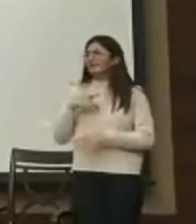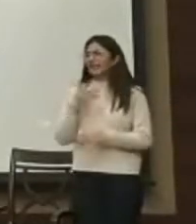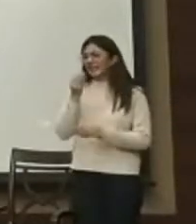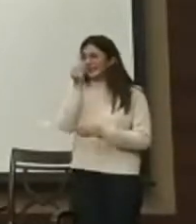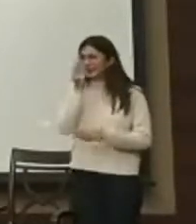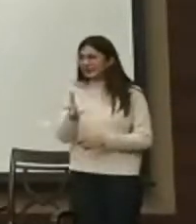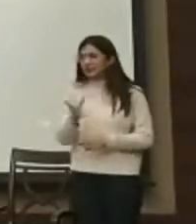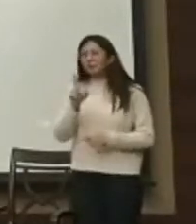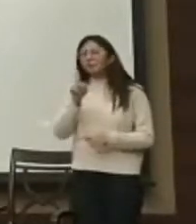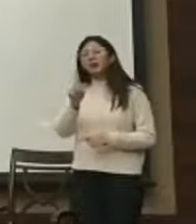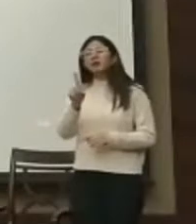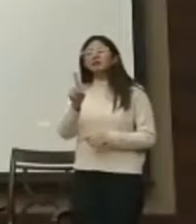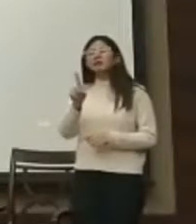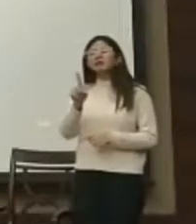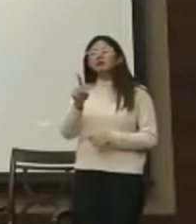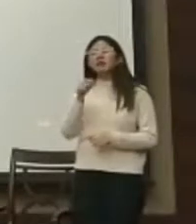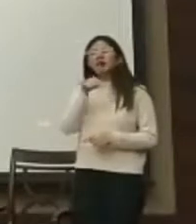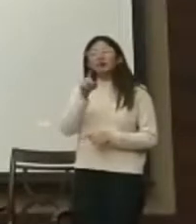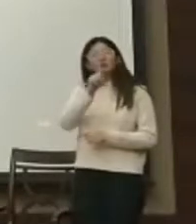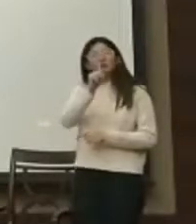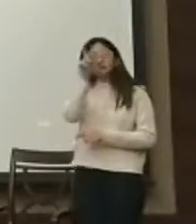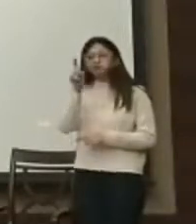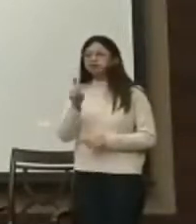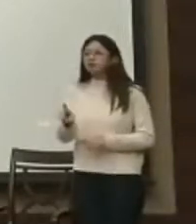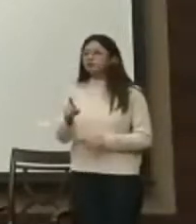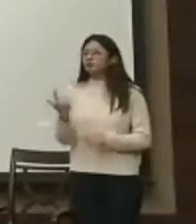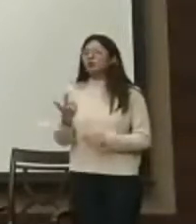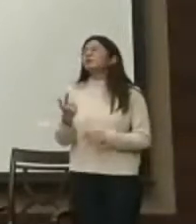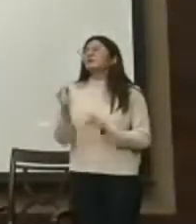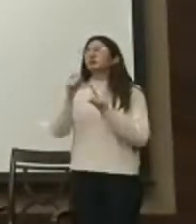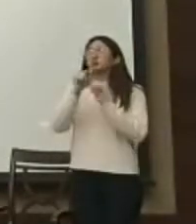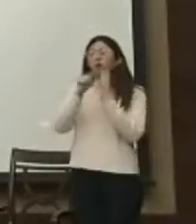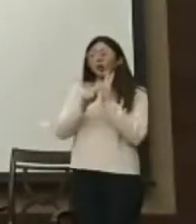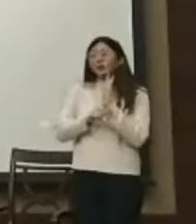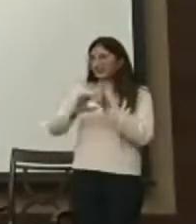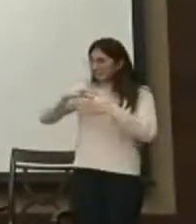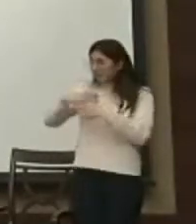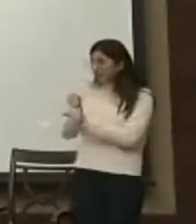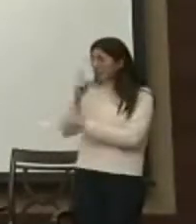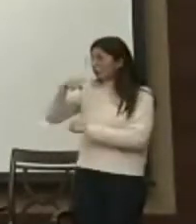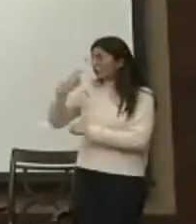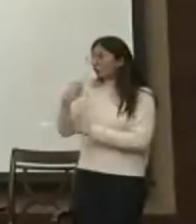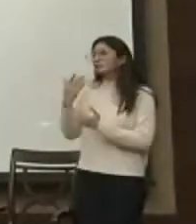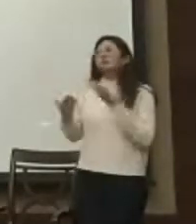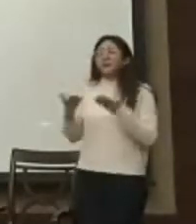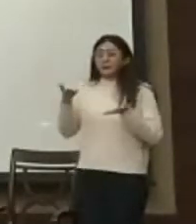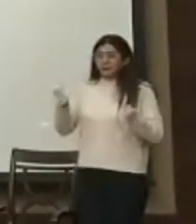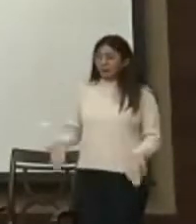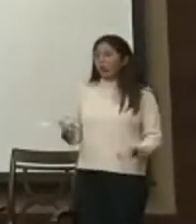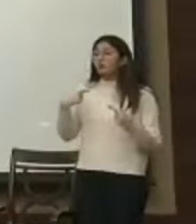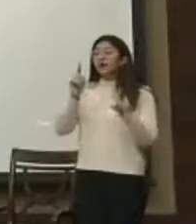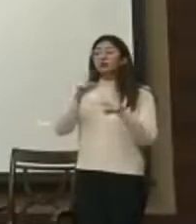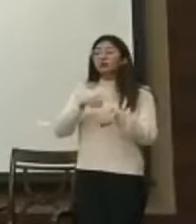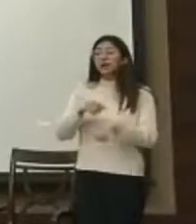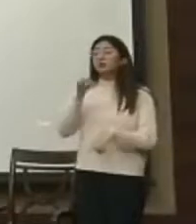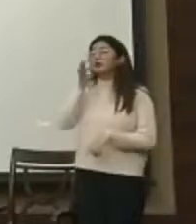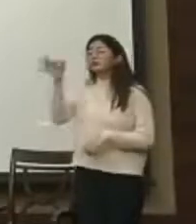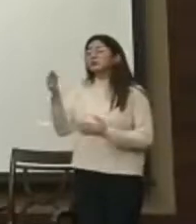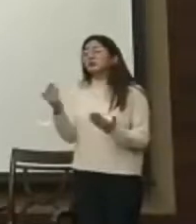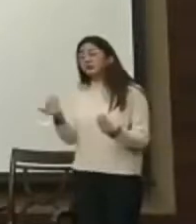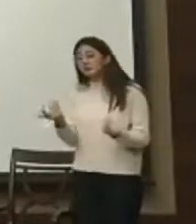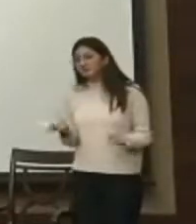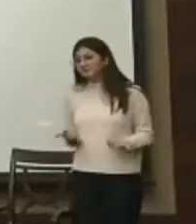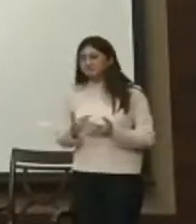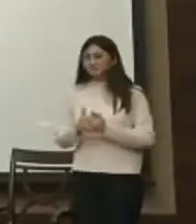But then that's a matter which has to be taken up with the policymakers, and perhaps this is the right time to do so.